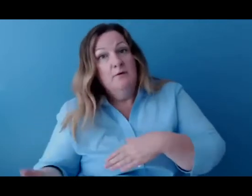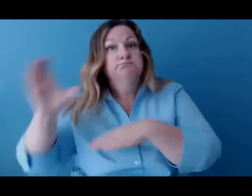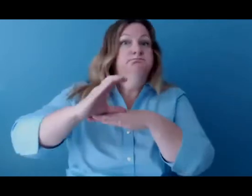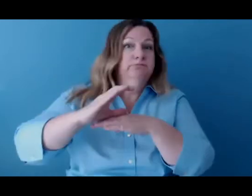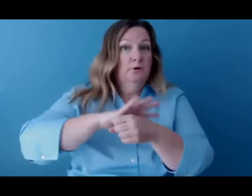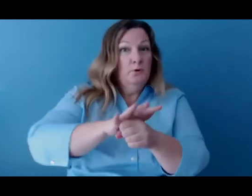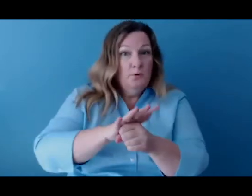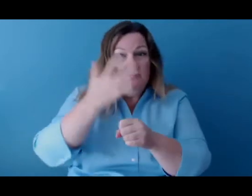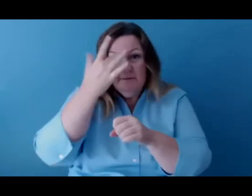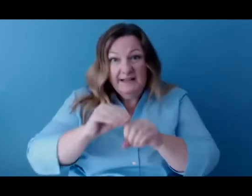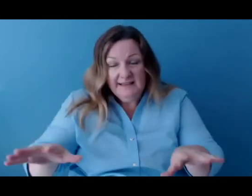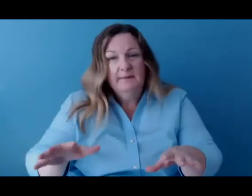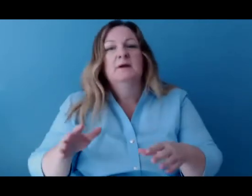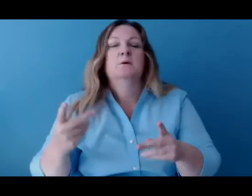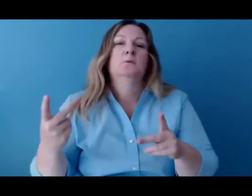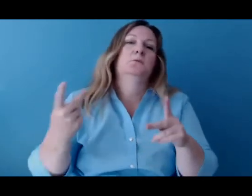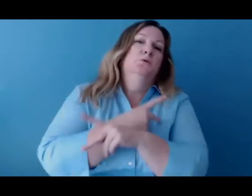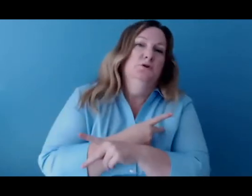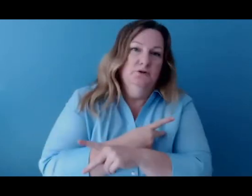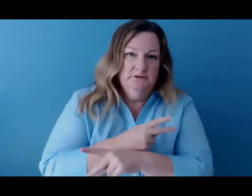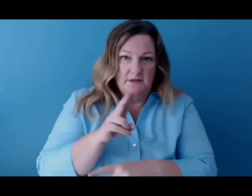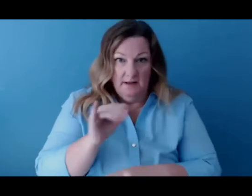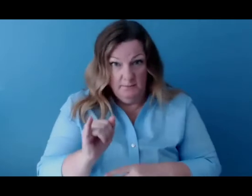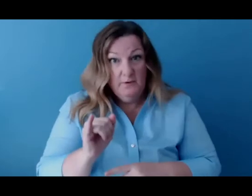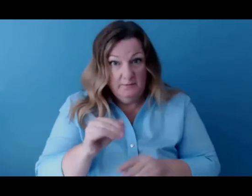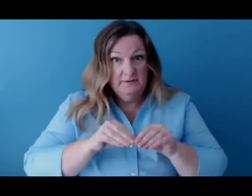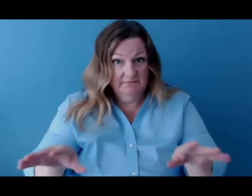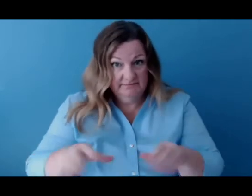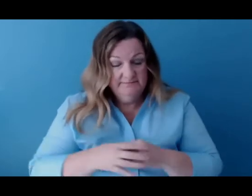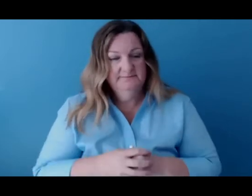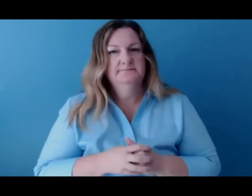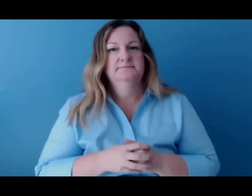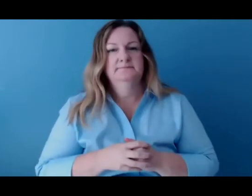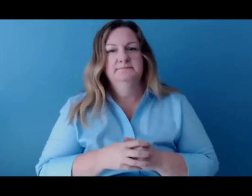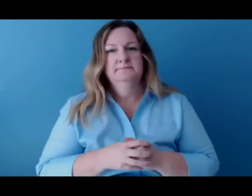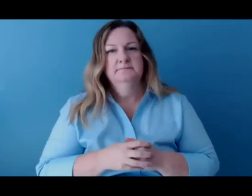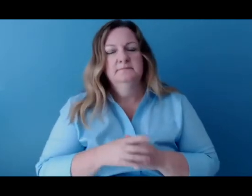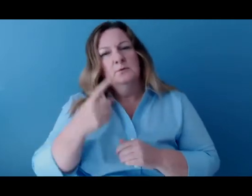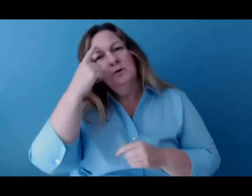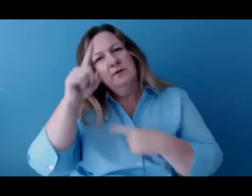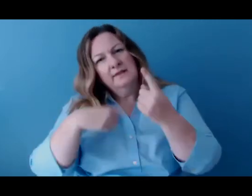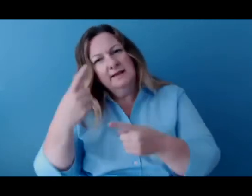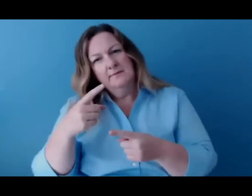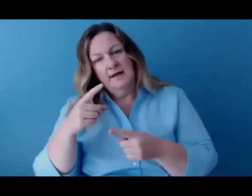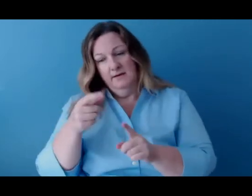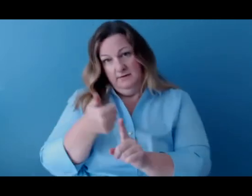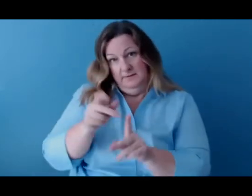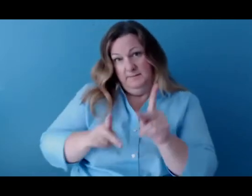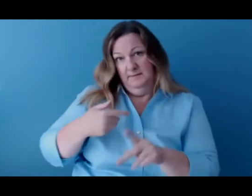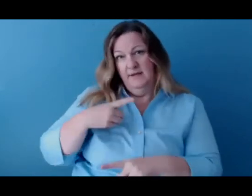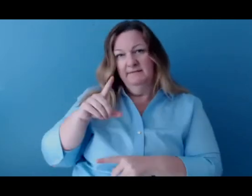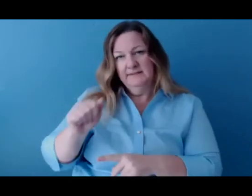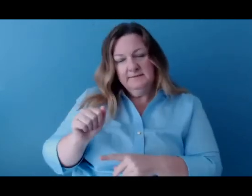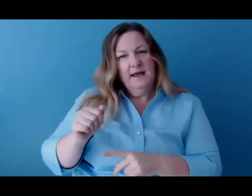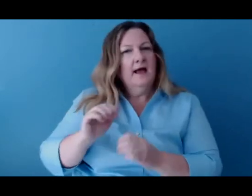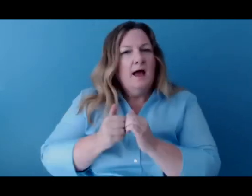makes it even worse. You know, thinking about people with disabilities and getting people back to work, there are